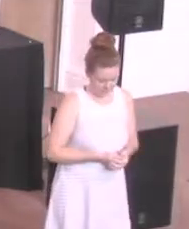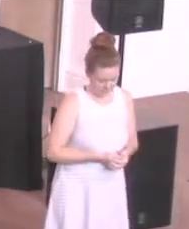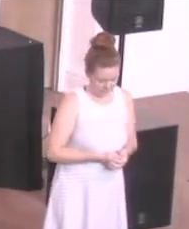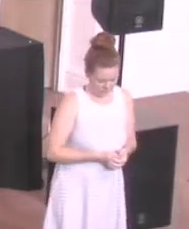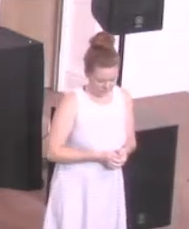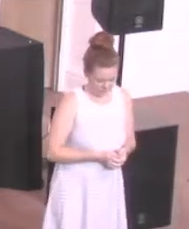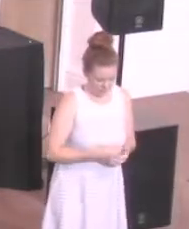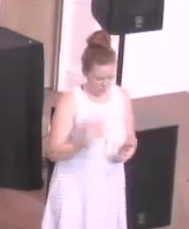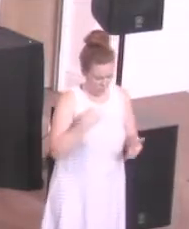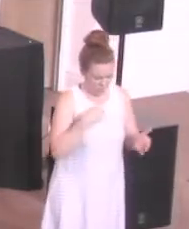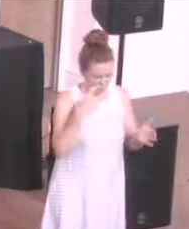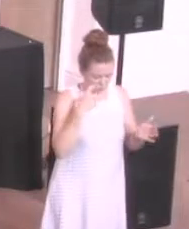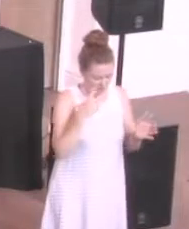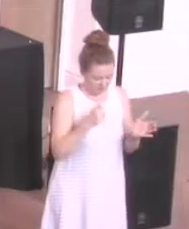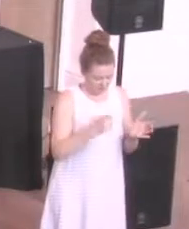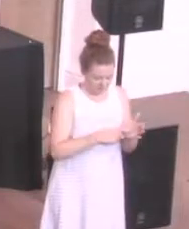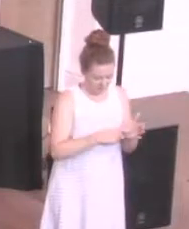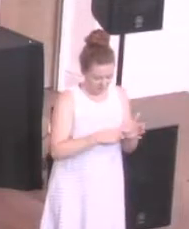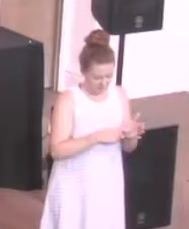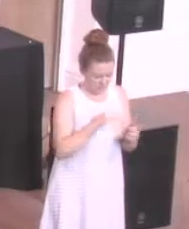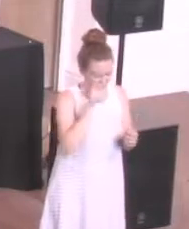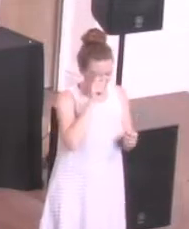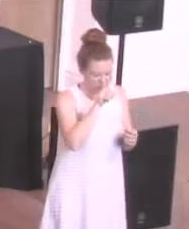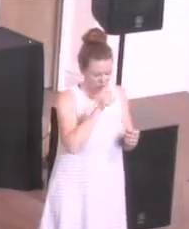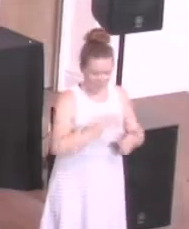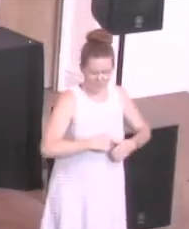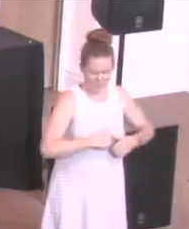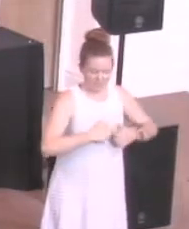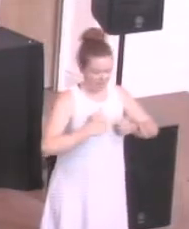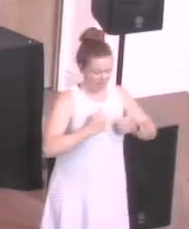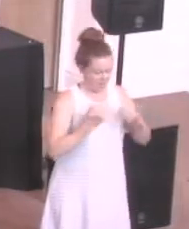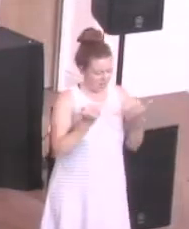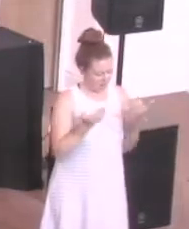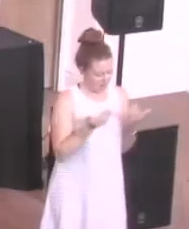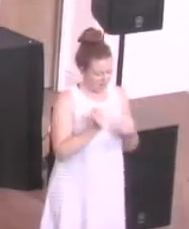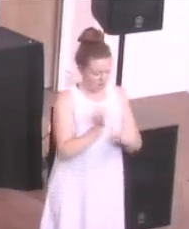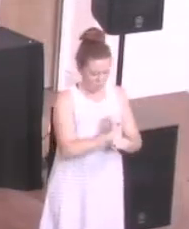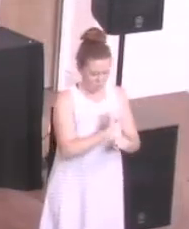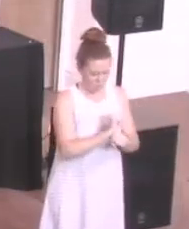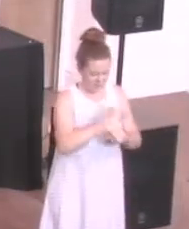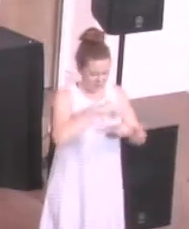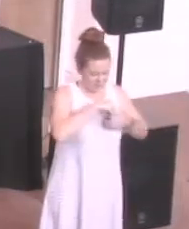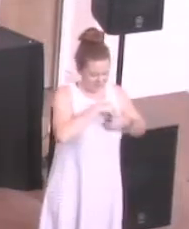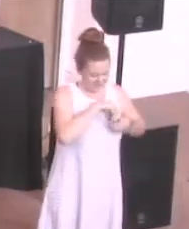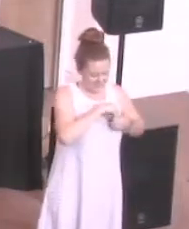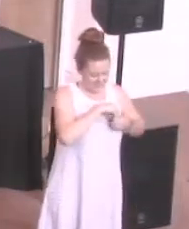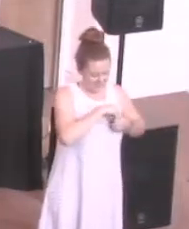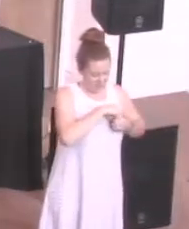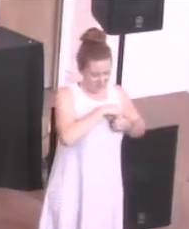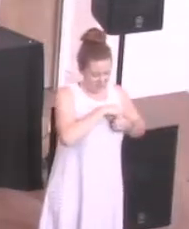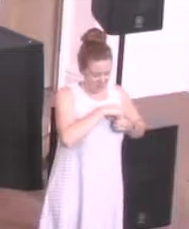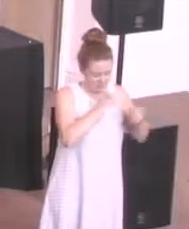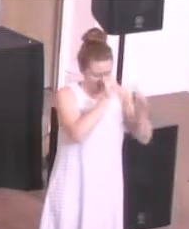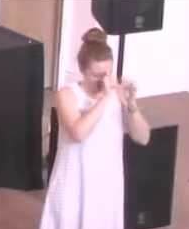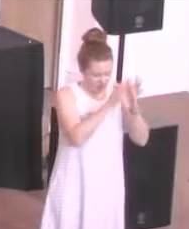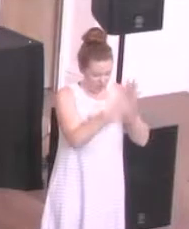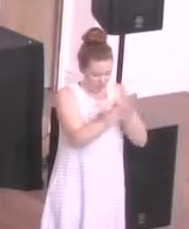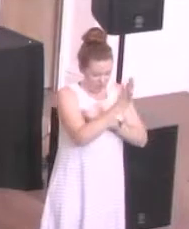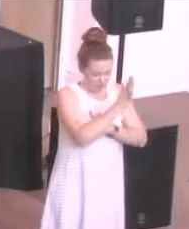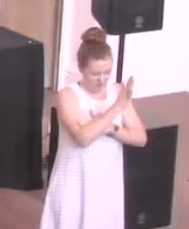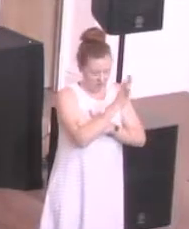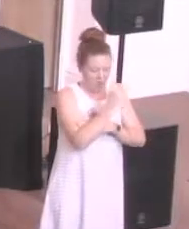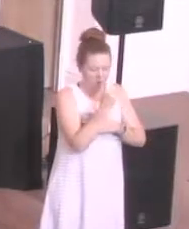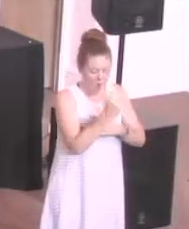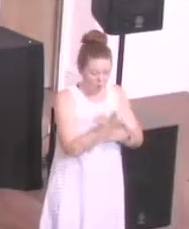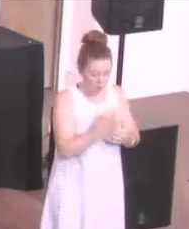That we just recognize that you are alive, working in us. Father God, may it always be about